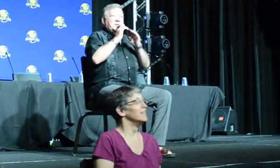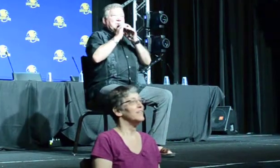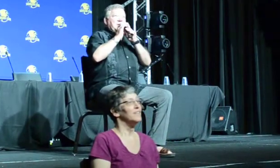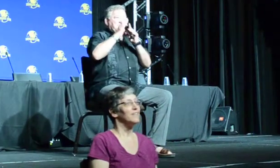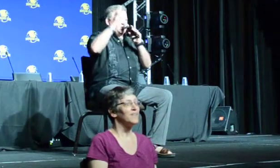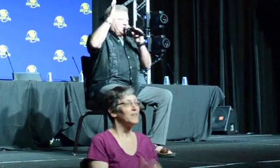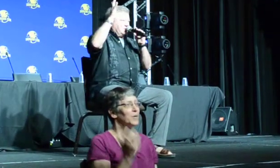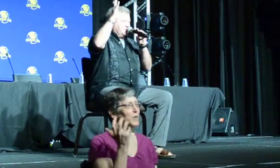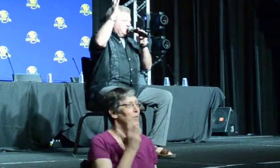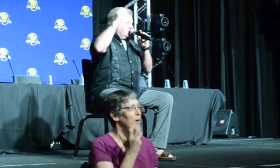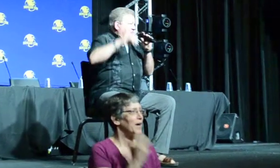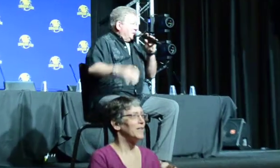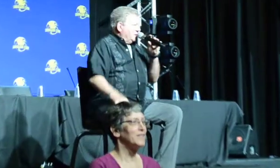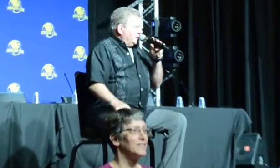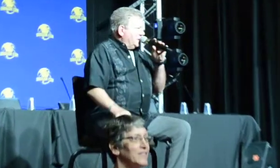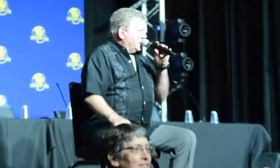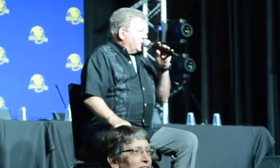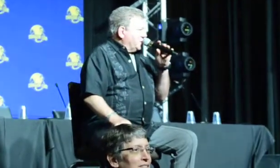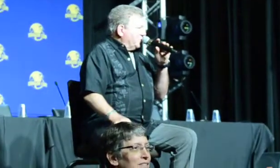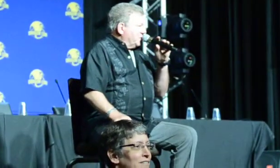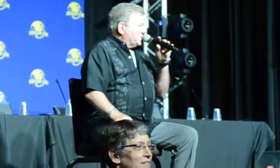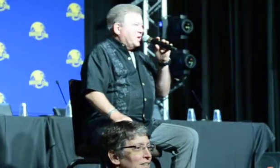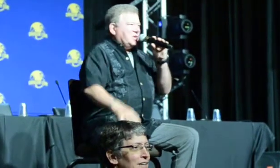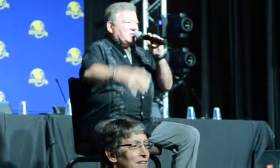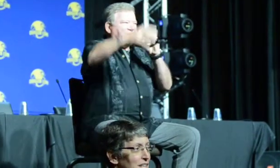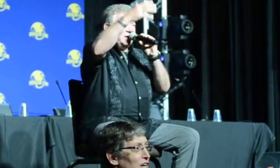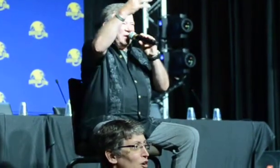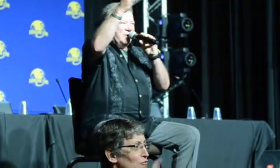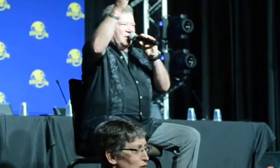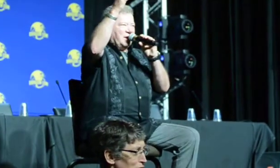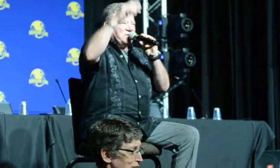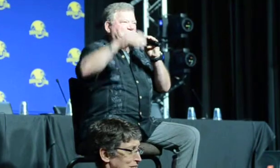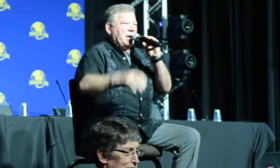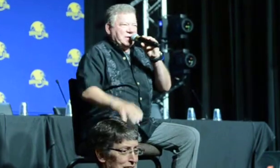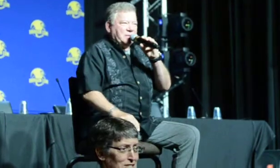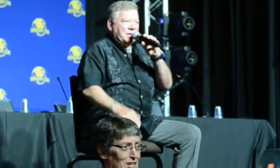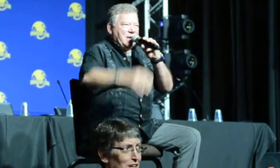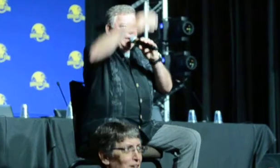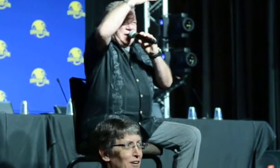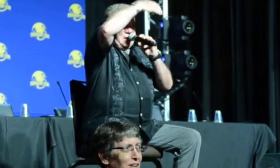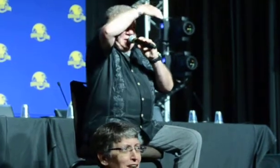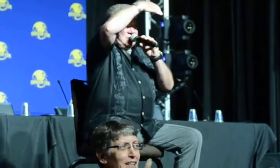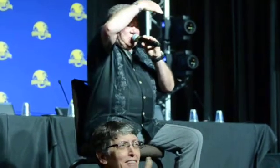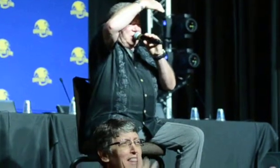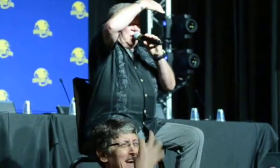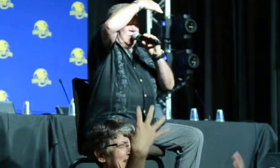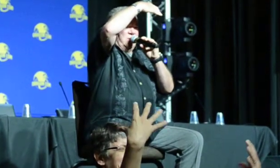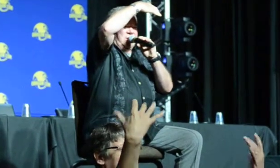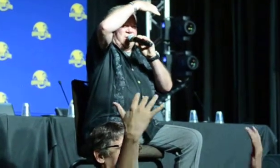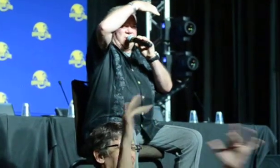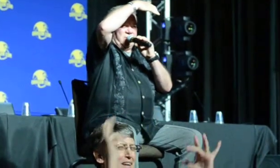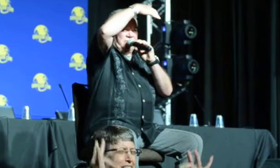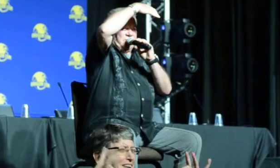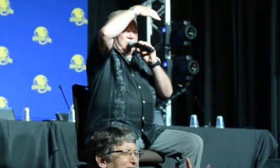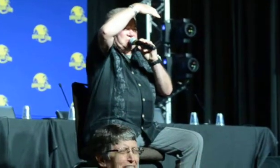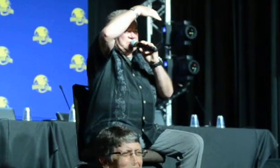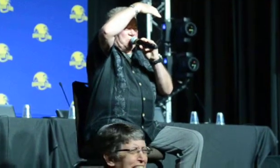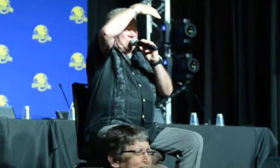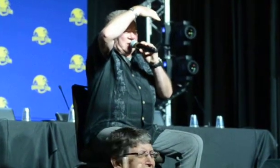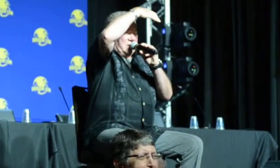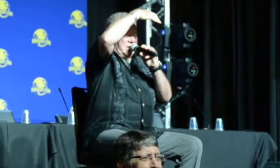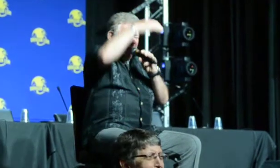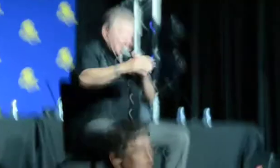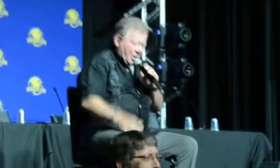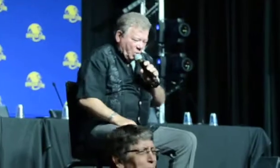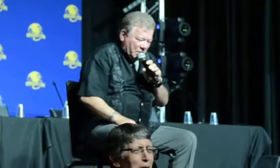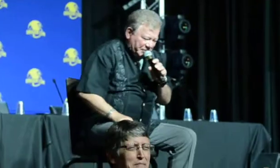So, gosh, this is like a real stage thing here. The light's blinding me. I can't see you. Look at all of you this